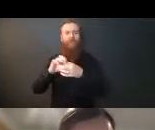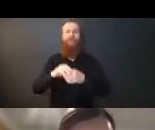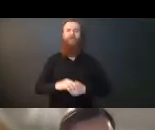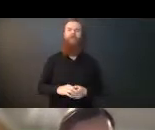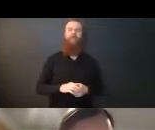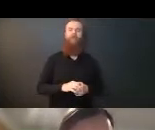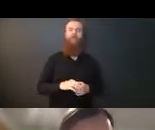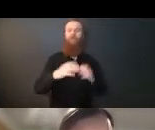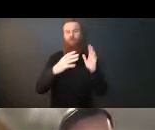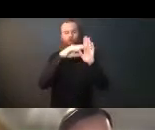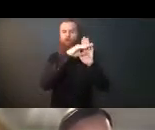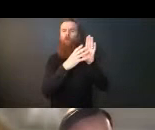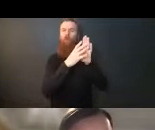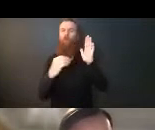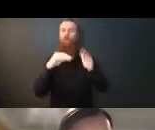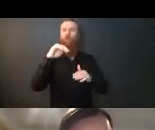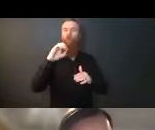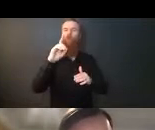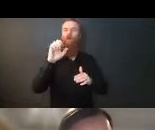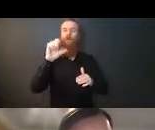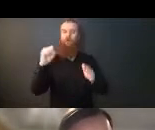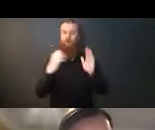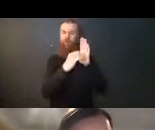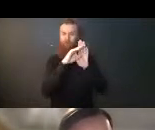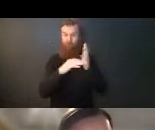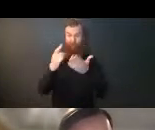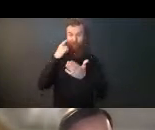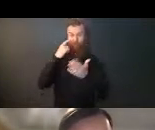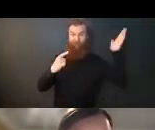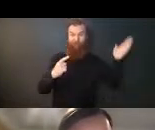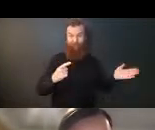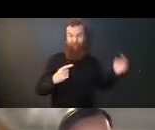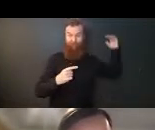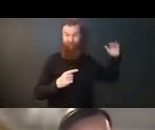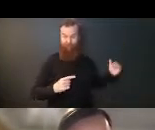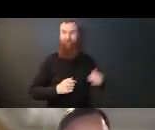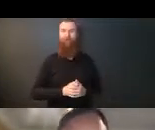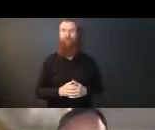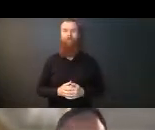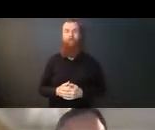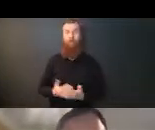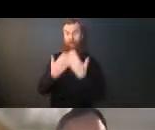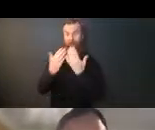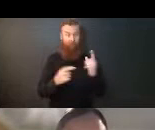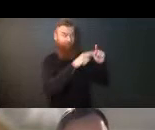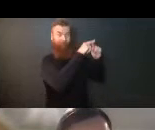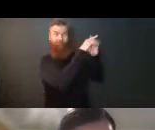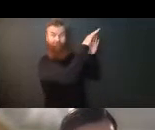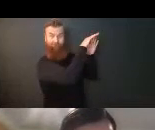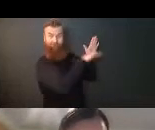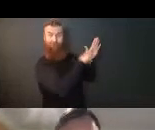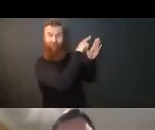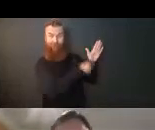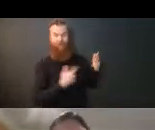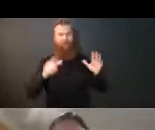Thanks, Carly. So the modules that will be looking at, there are 7 modules.